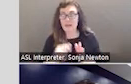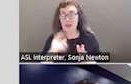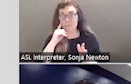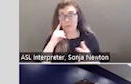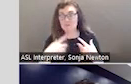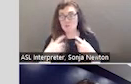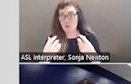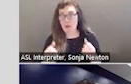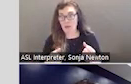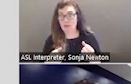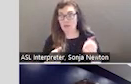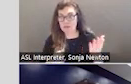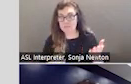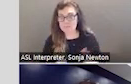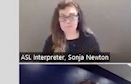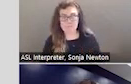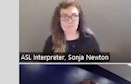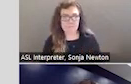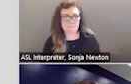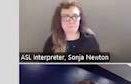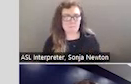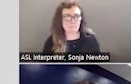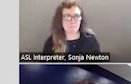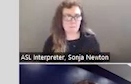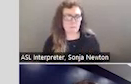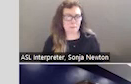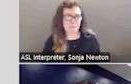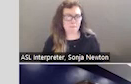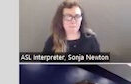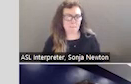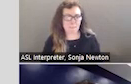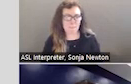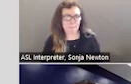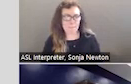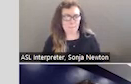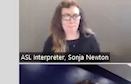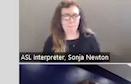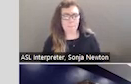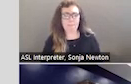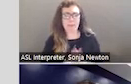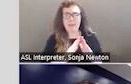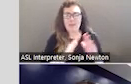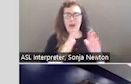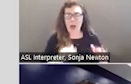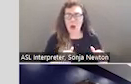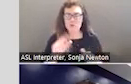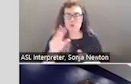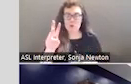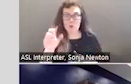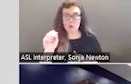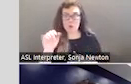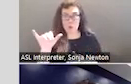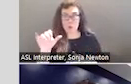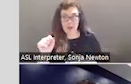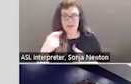unity agenda of the Biden administration. On the House Ways and Means side, we've heard some rumblings that they